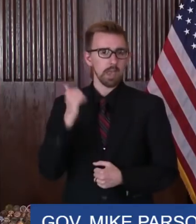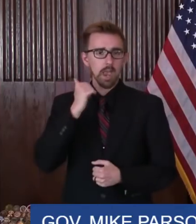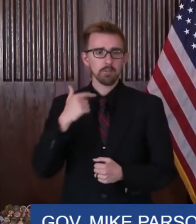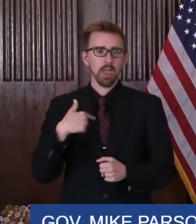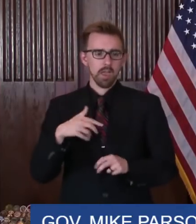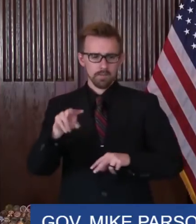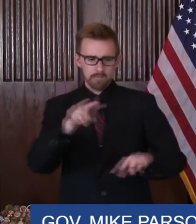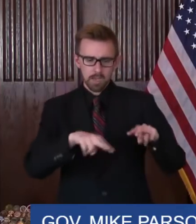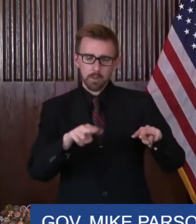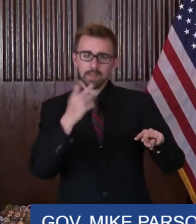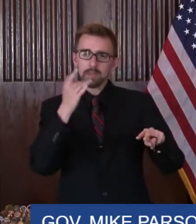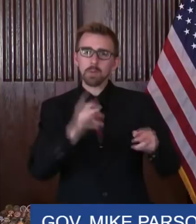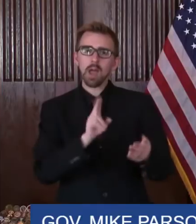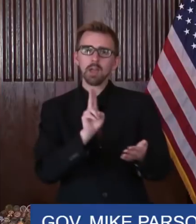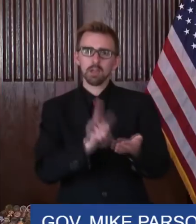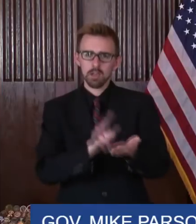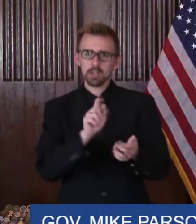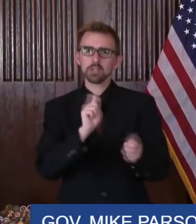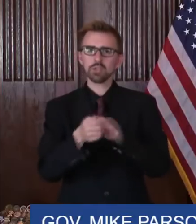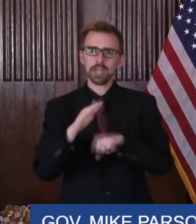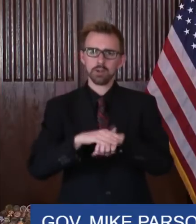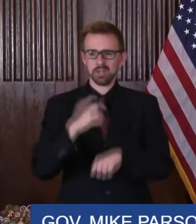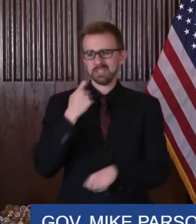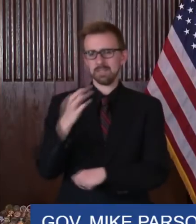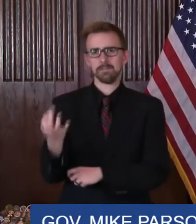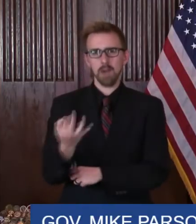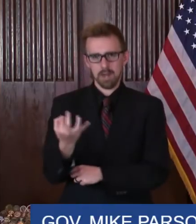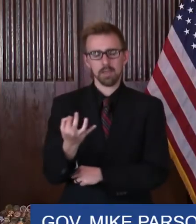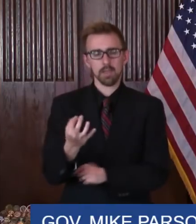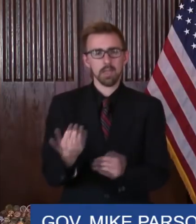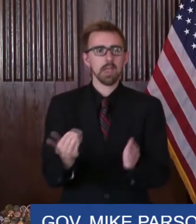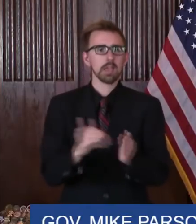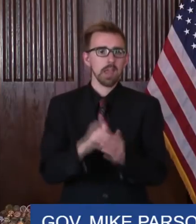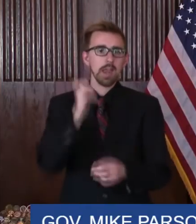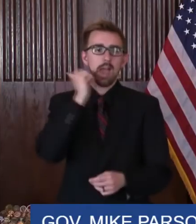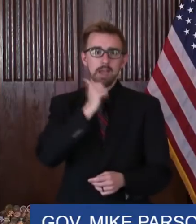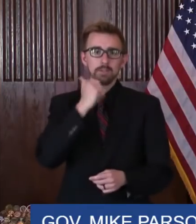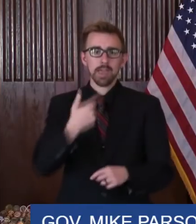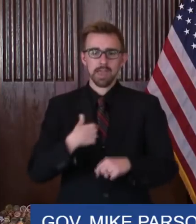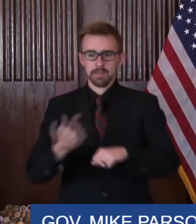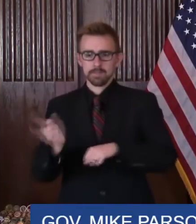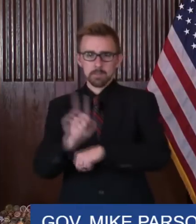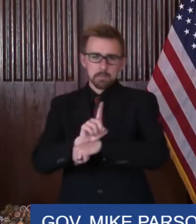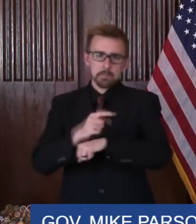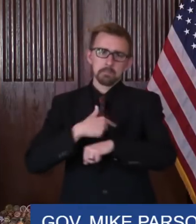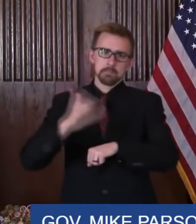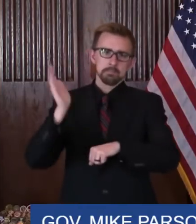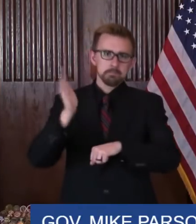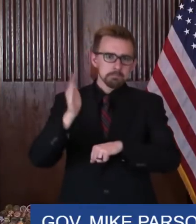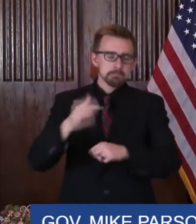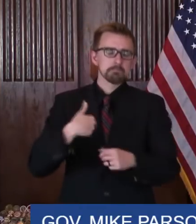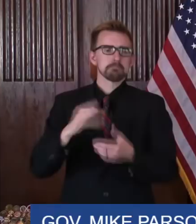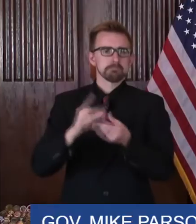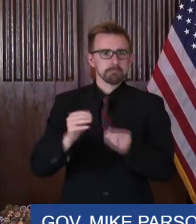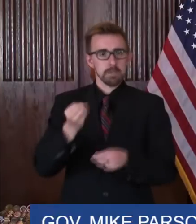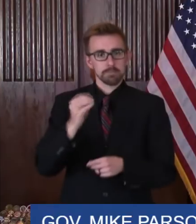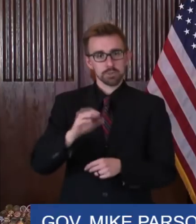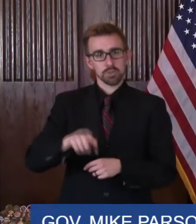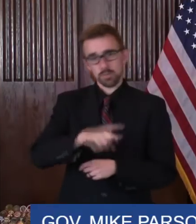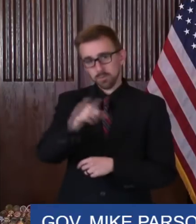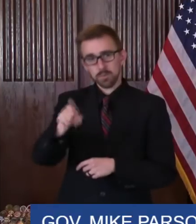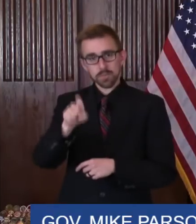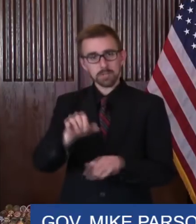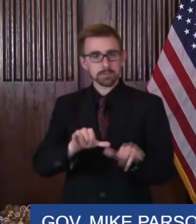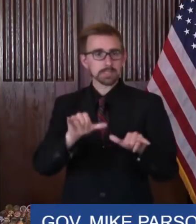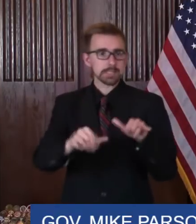and that's why the order was changed on Friday. And again, every day that I've been up here in front of people, I have said, Missourians need to stay at home. You